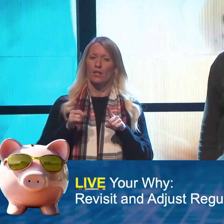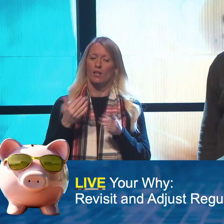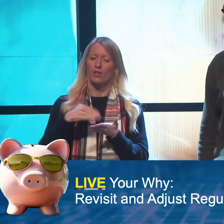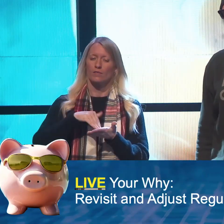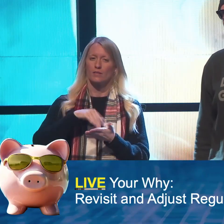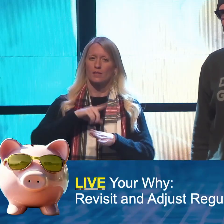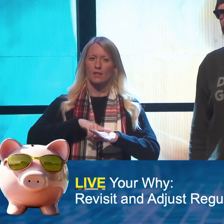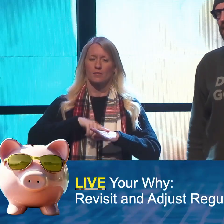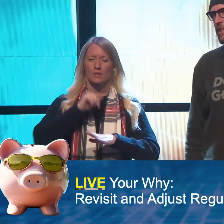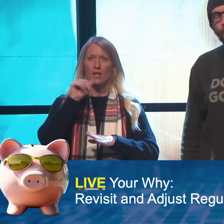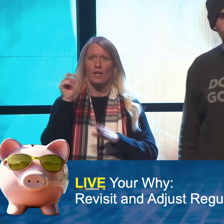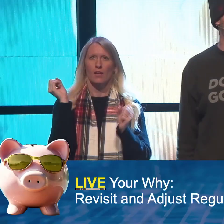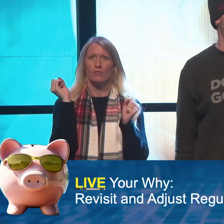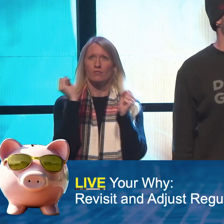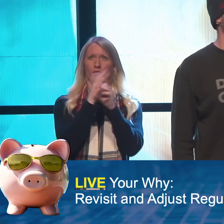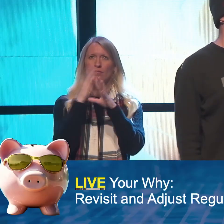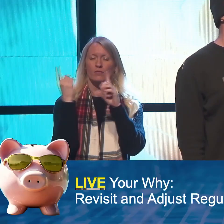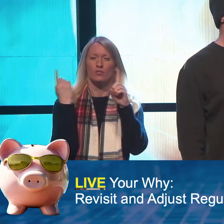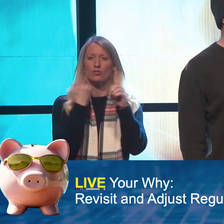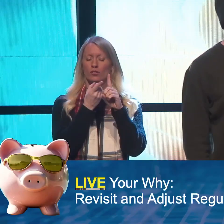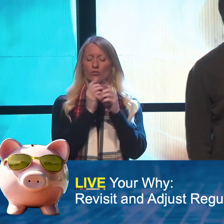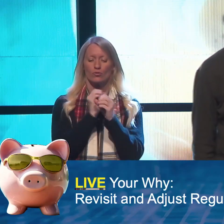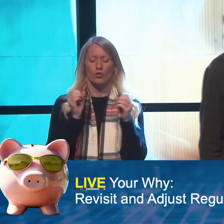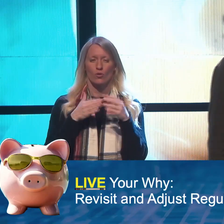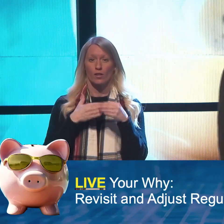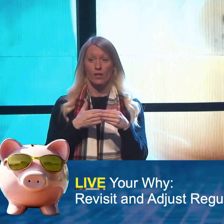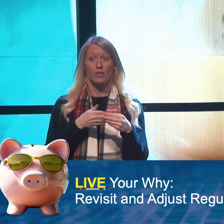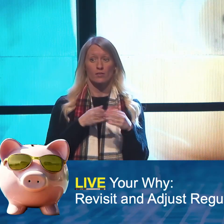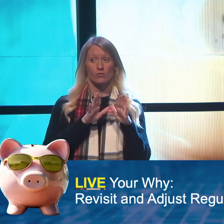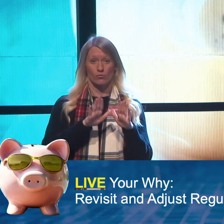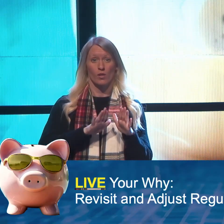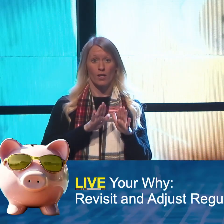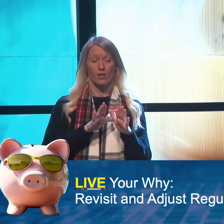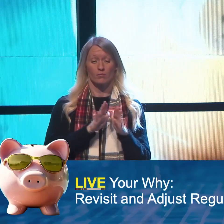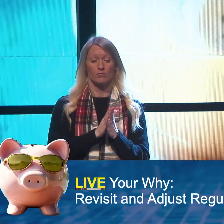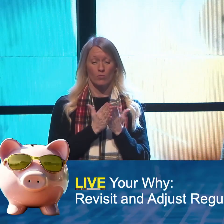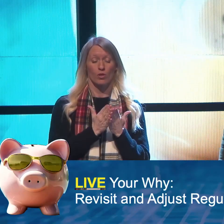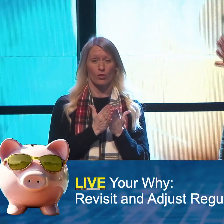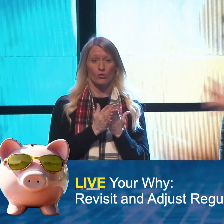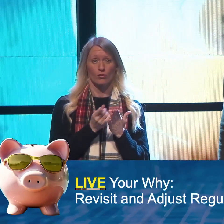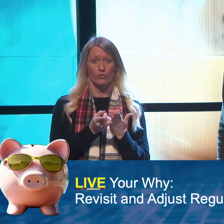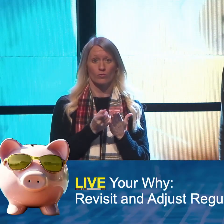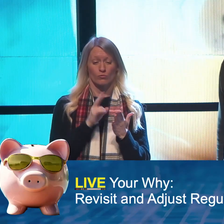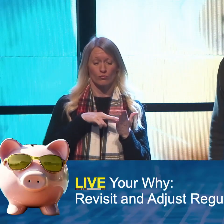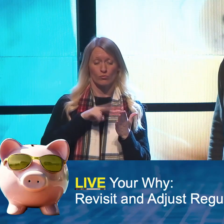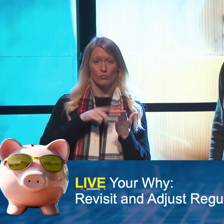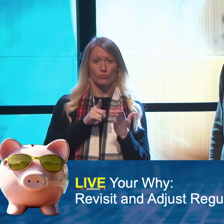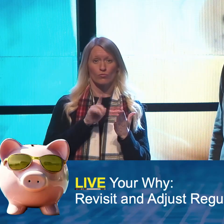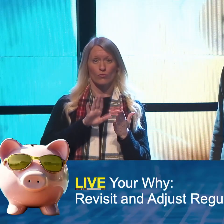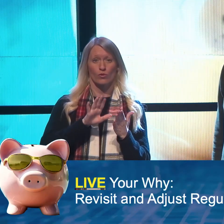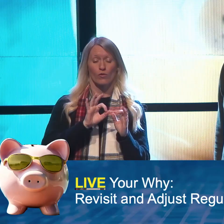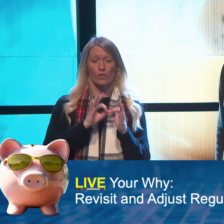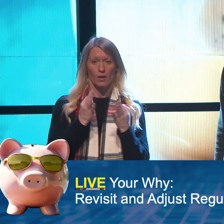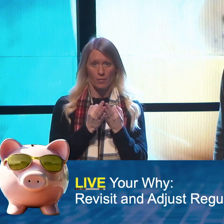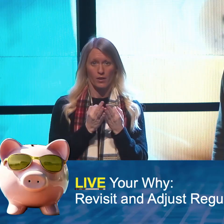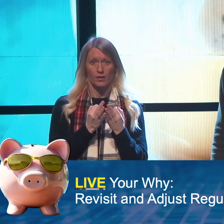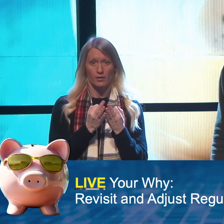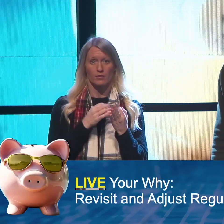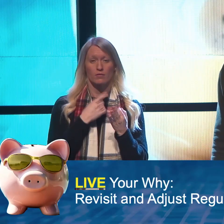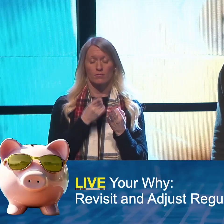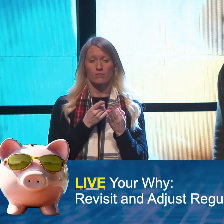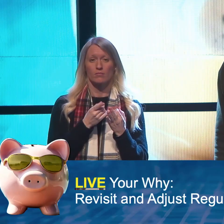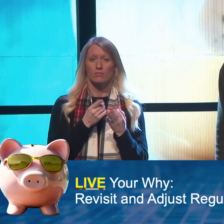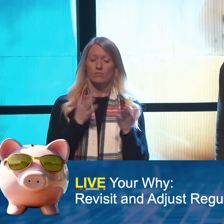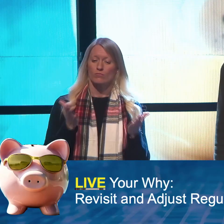don't have a guide. It's a great book, by the way, if you ever want to check it out for your family. What are the 3 big questions of a frantic family to help kind of